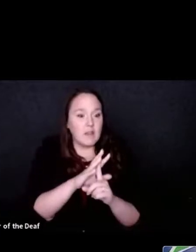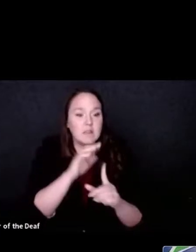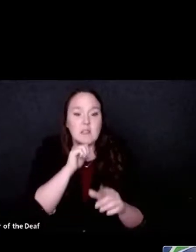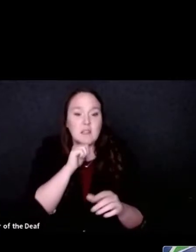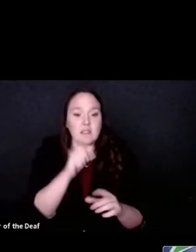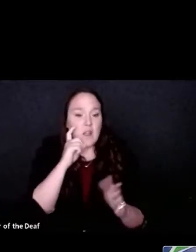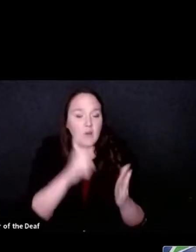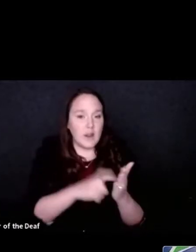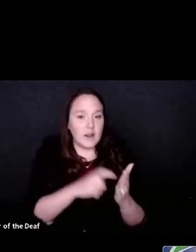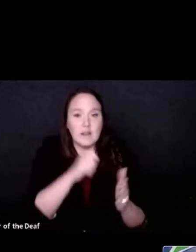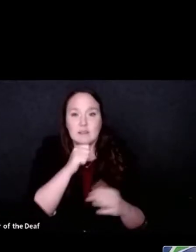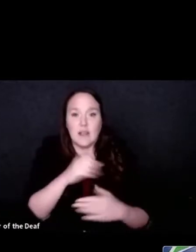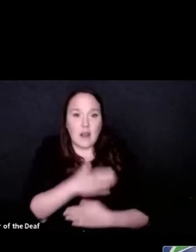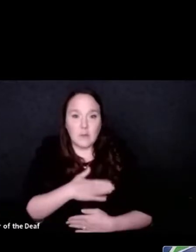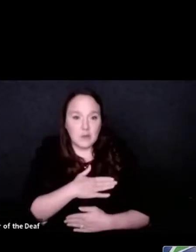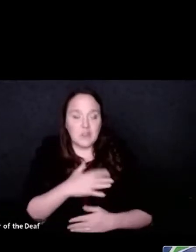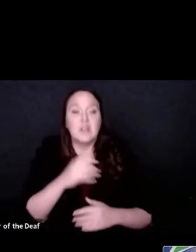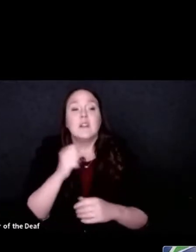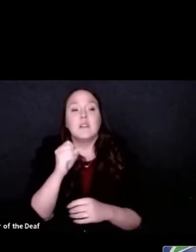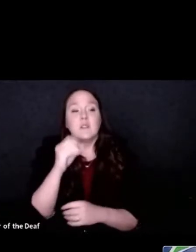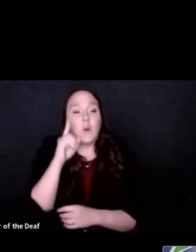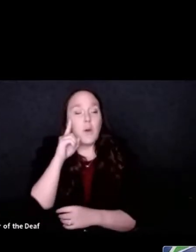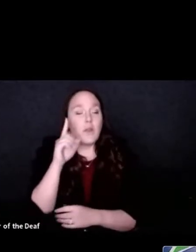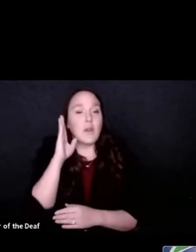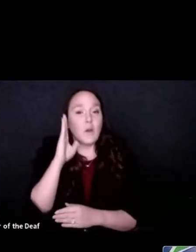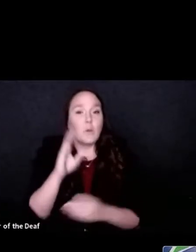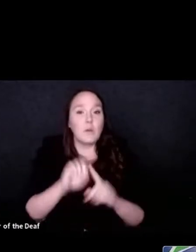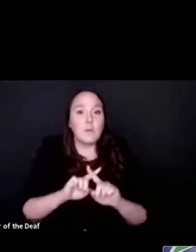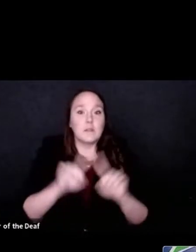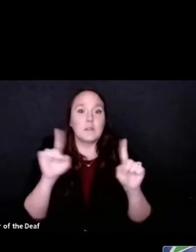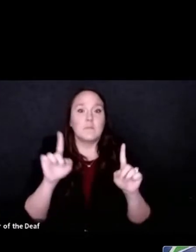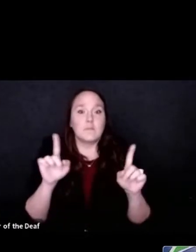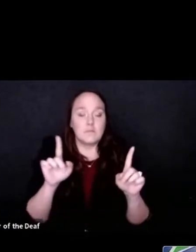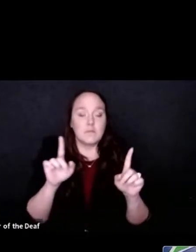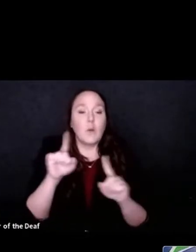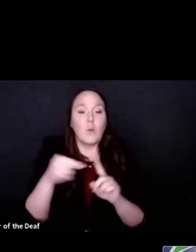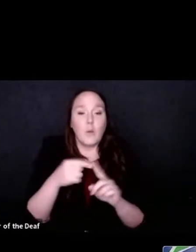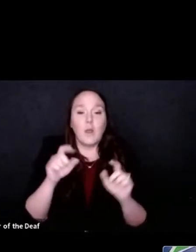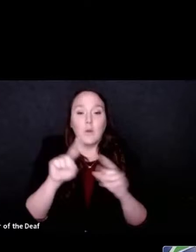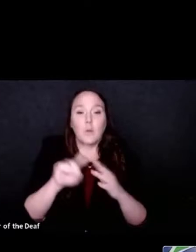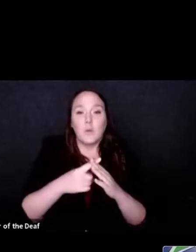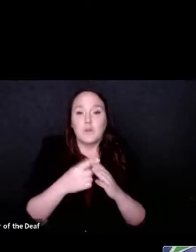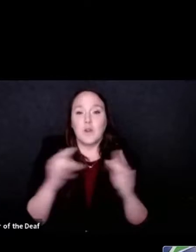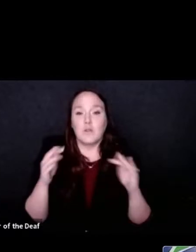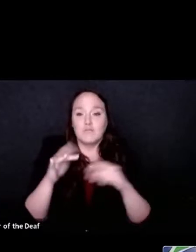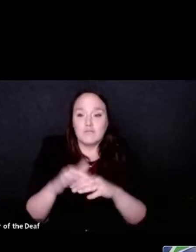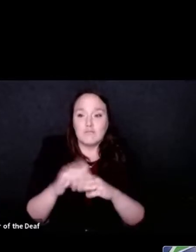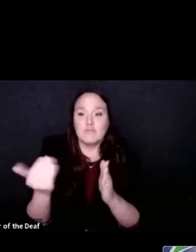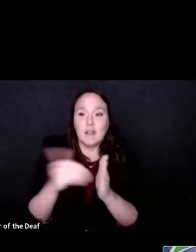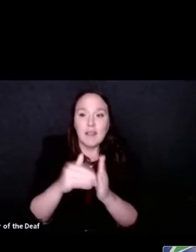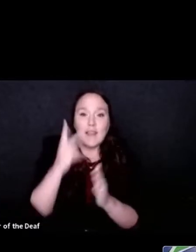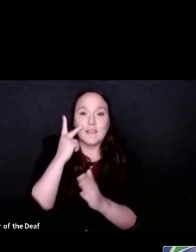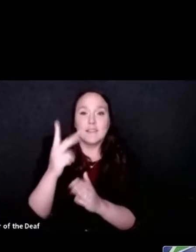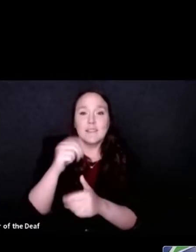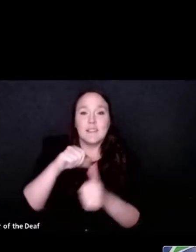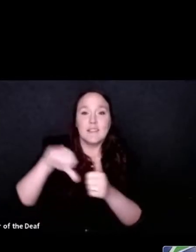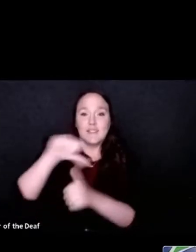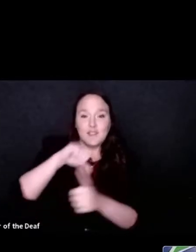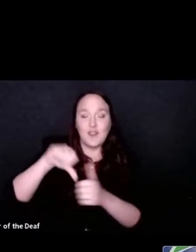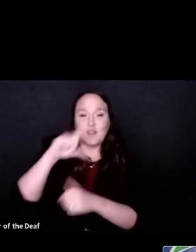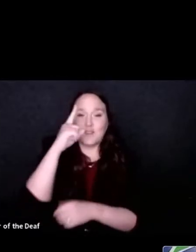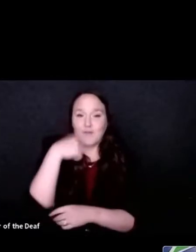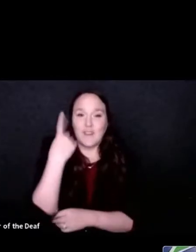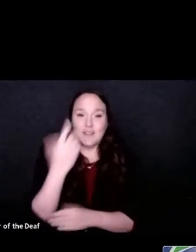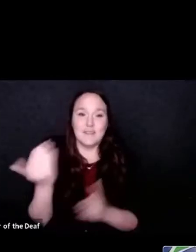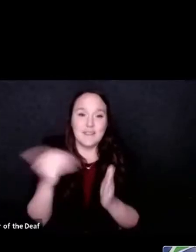and underappreciated, and I think it will make a big difference when we can start to gather again and see each other's faces again, and I look forward to